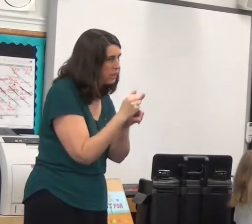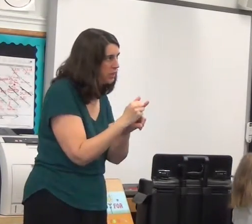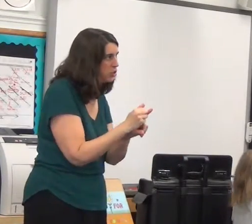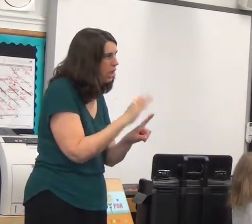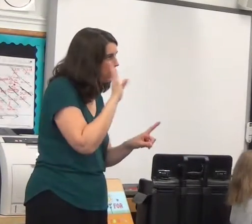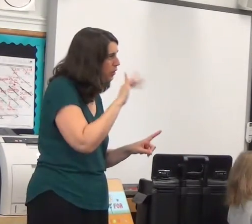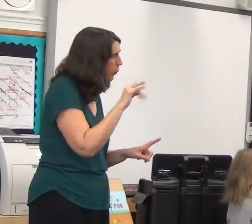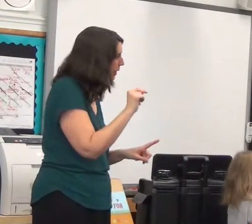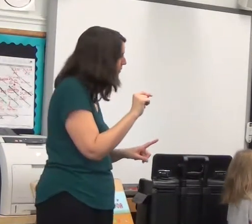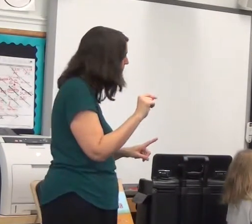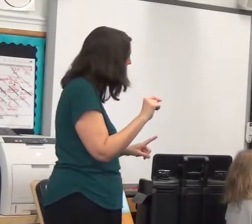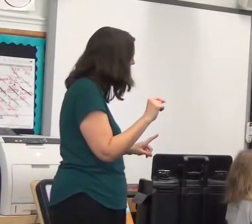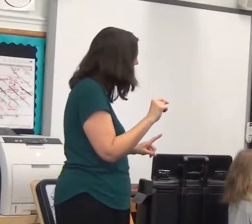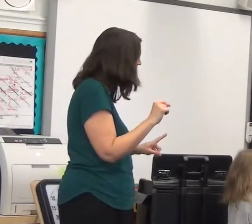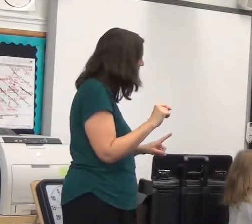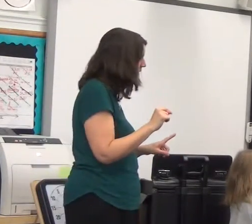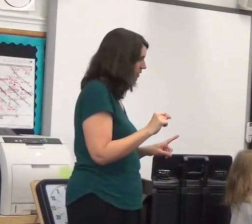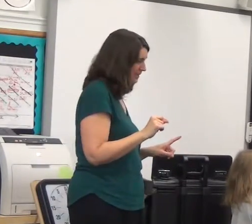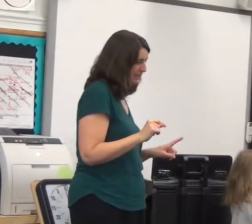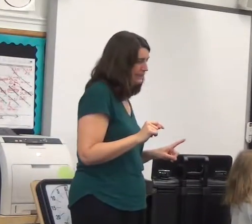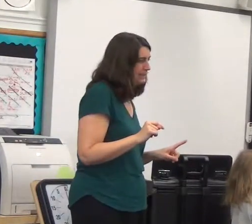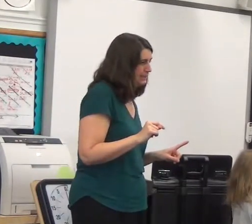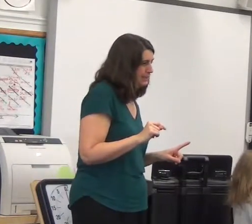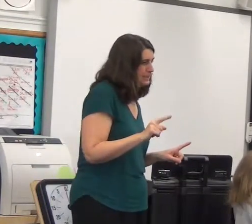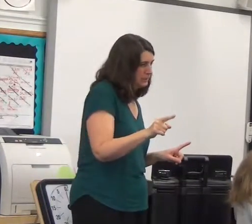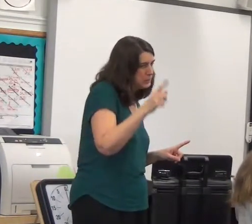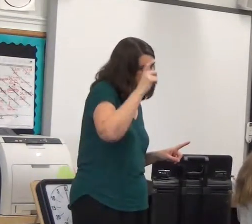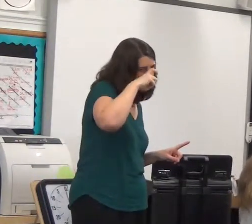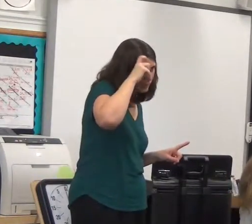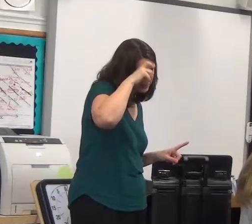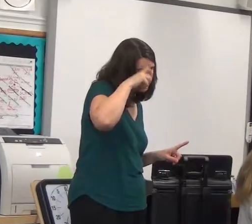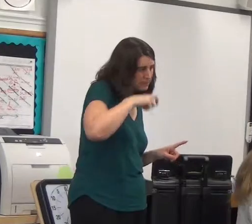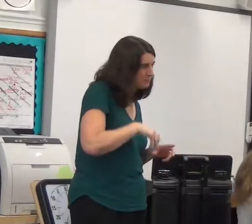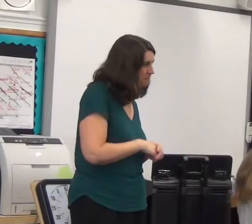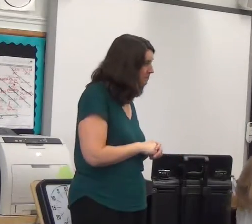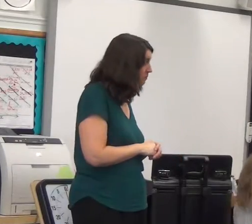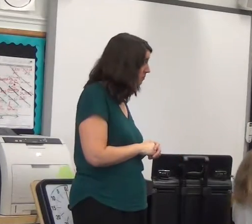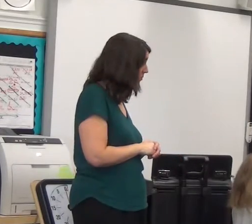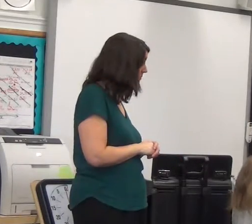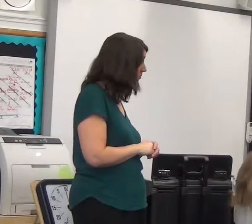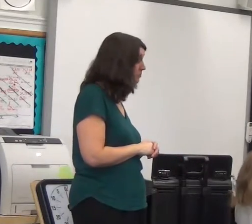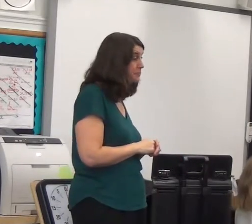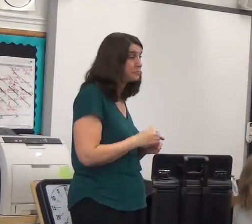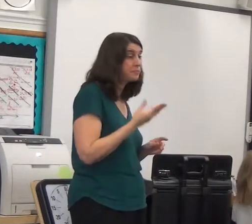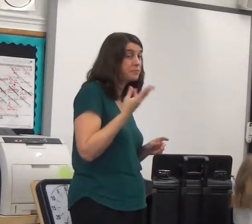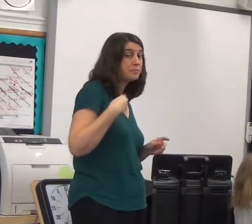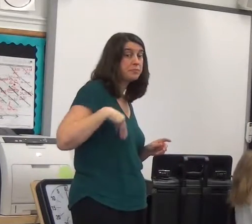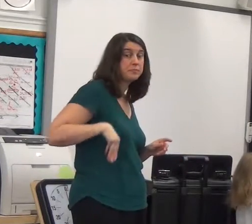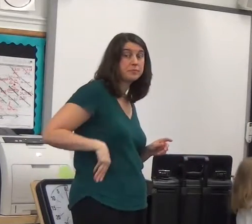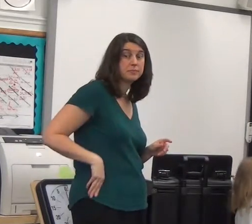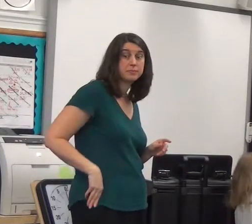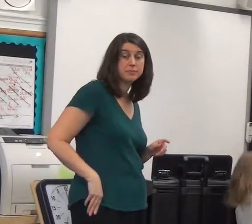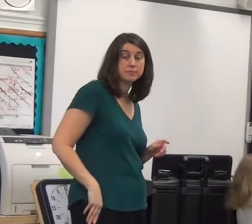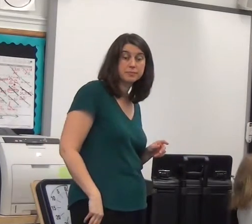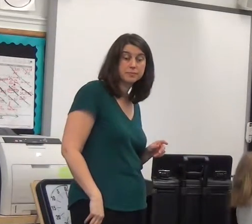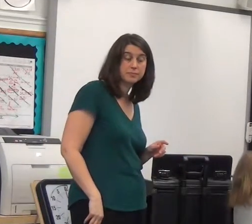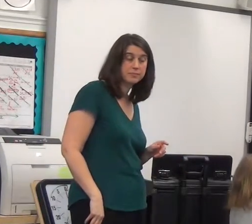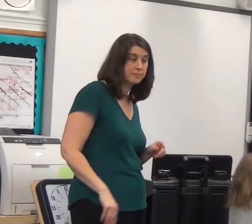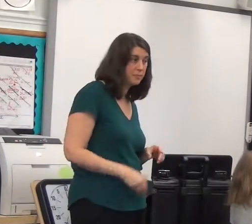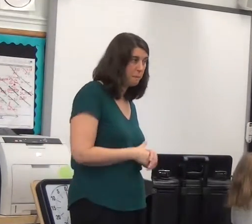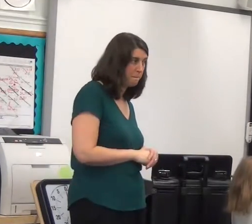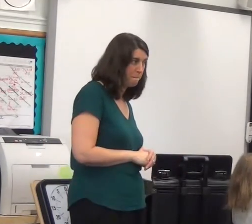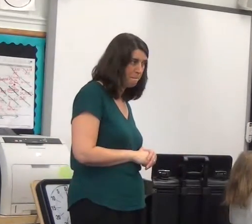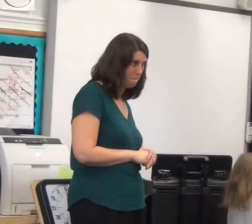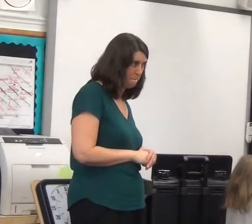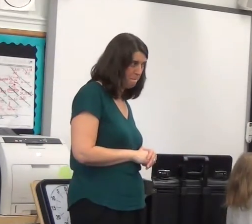this twice already. You might be catching on to what I'm doing. When I placed the ball inside my pocket,